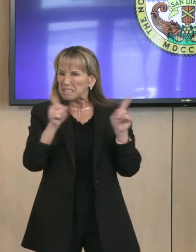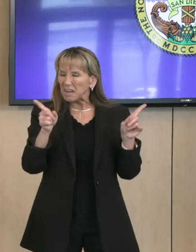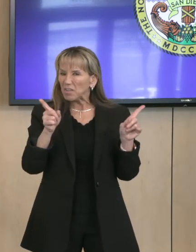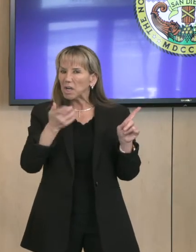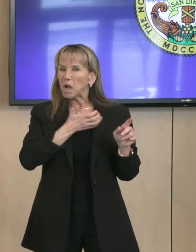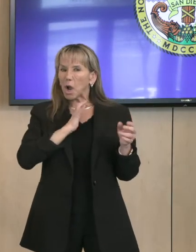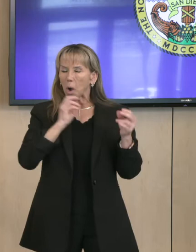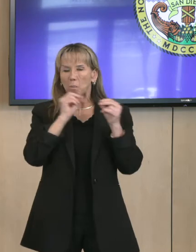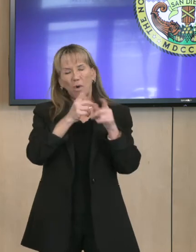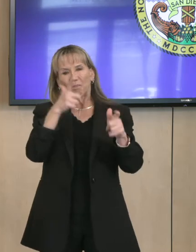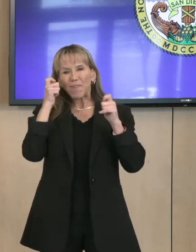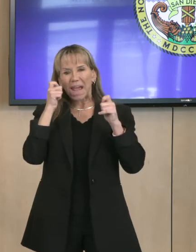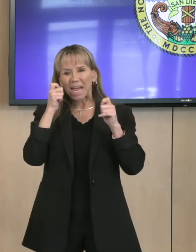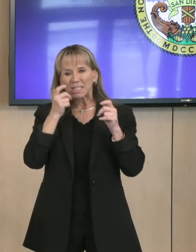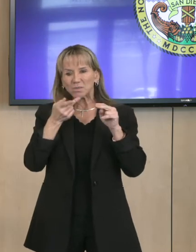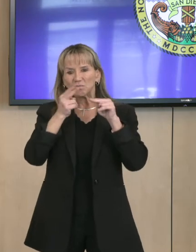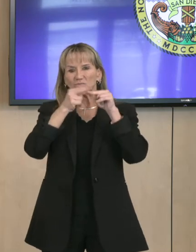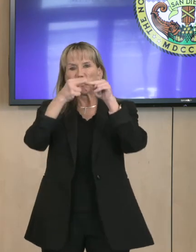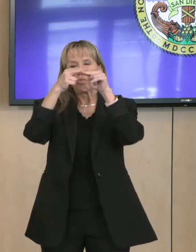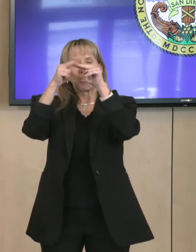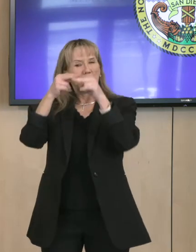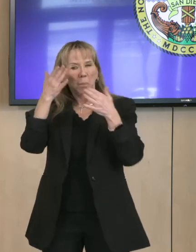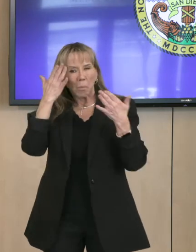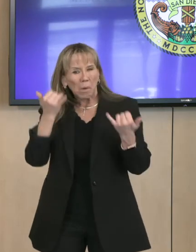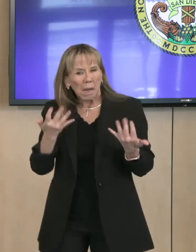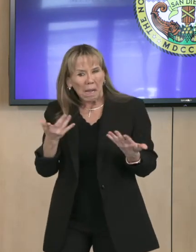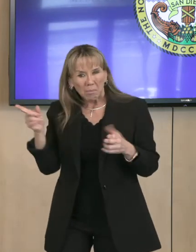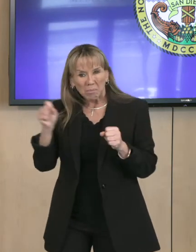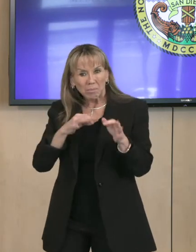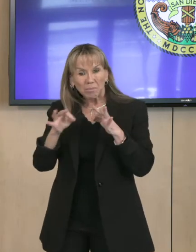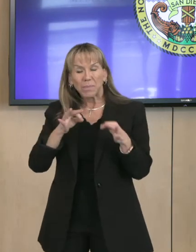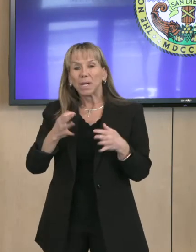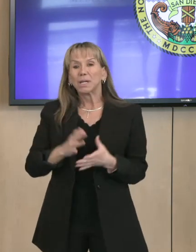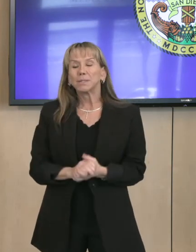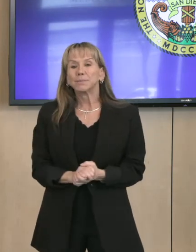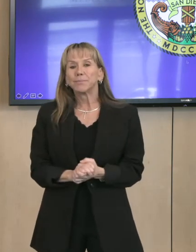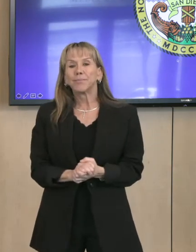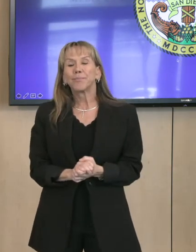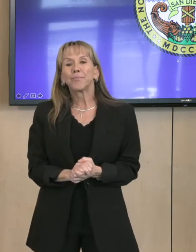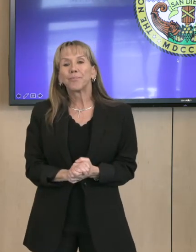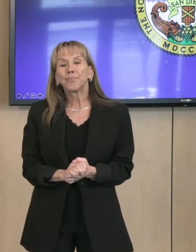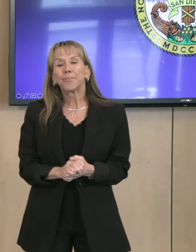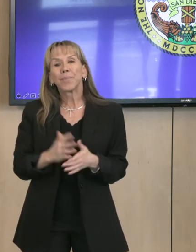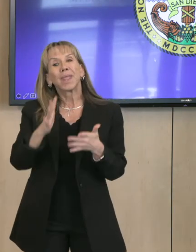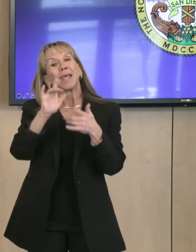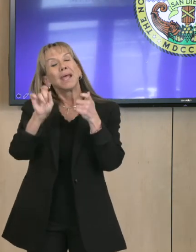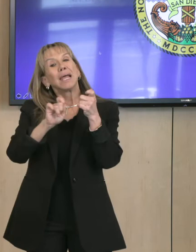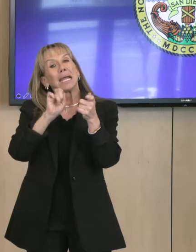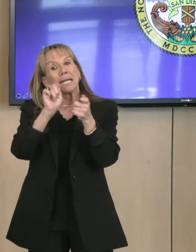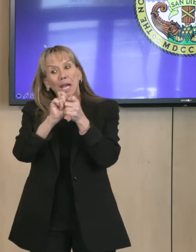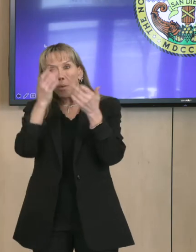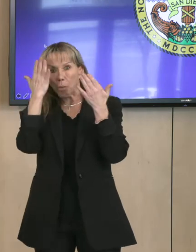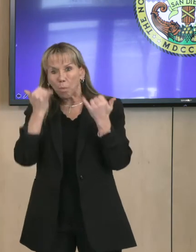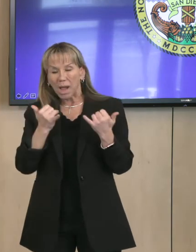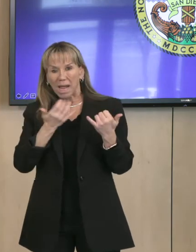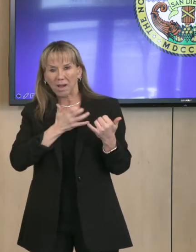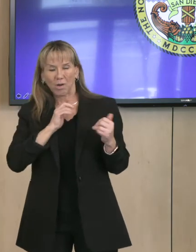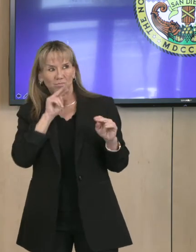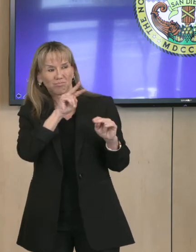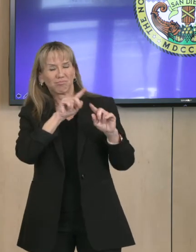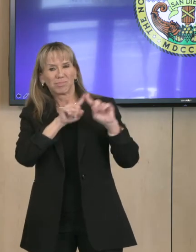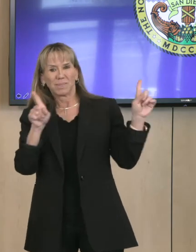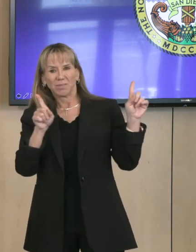rise earlier. Can you please talk about why that might be? Well, we don't know exactly why that is. There